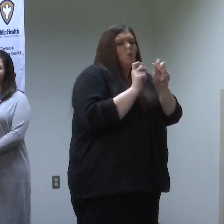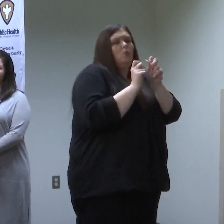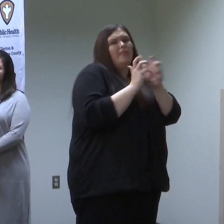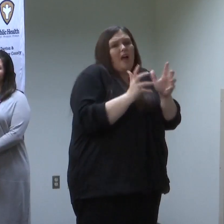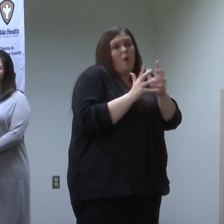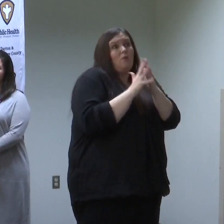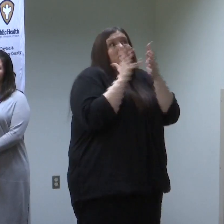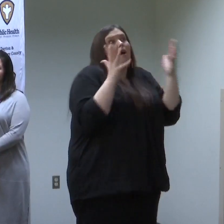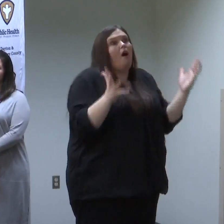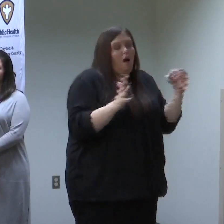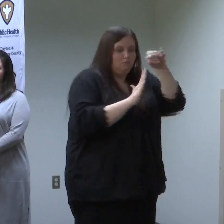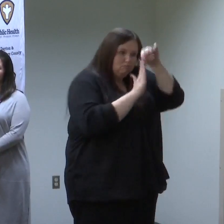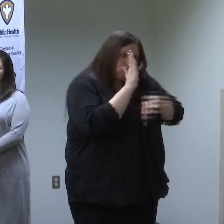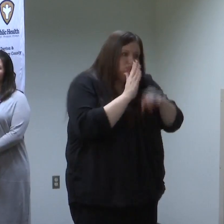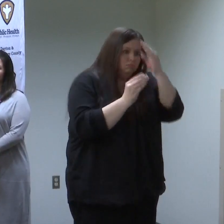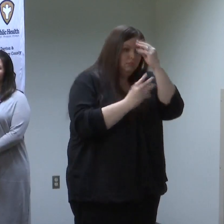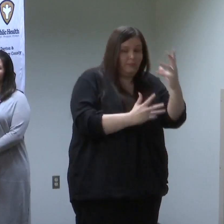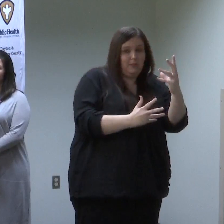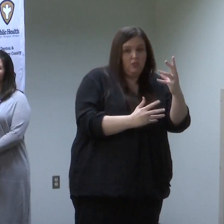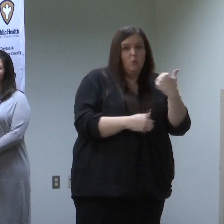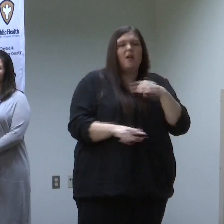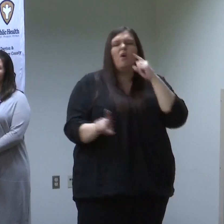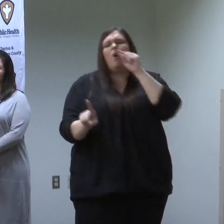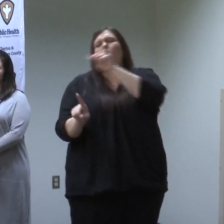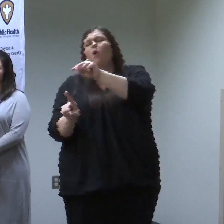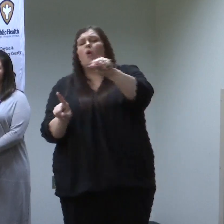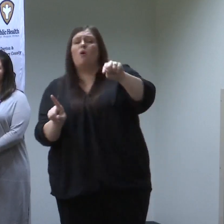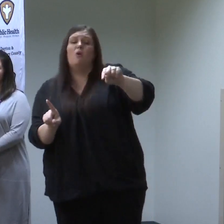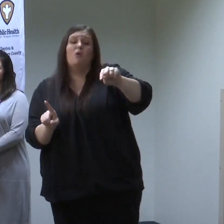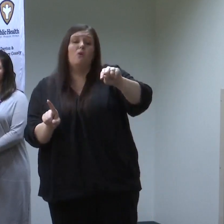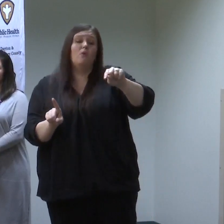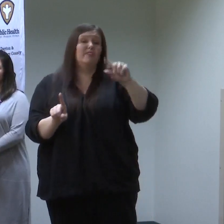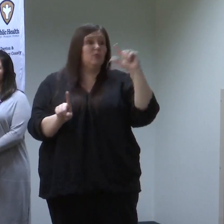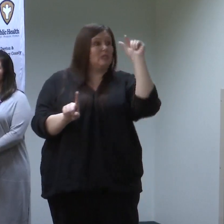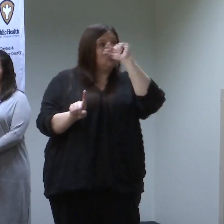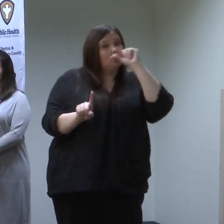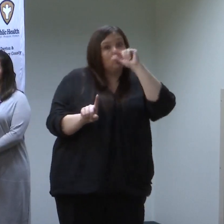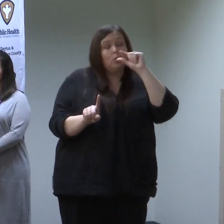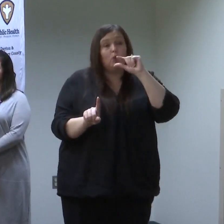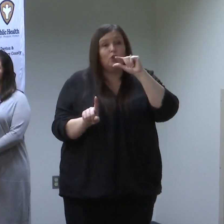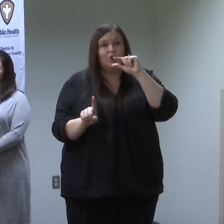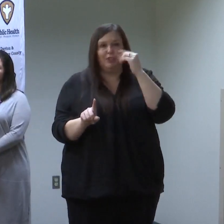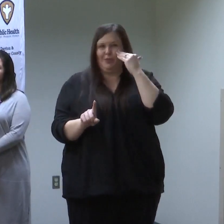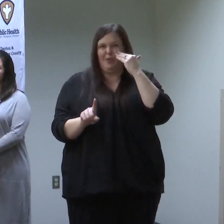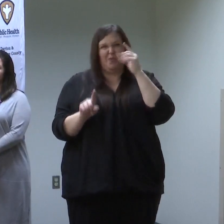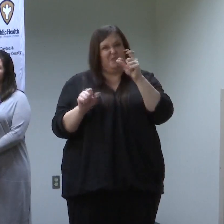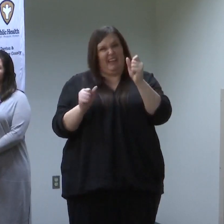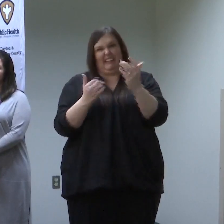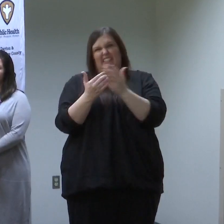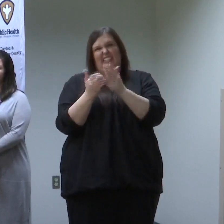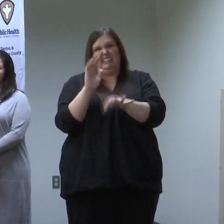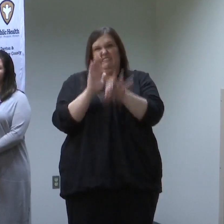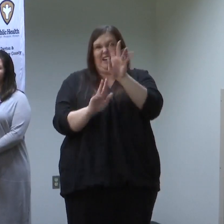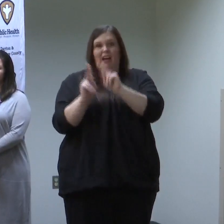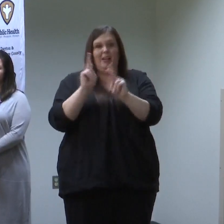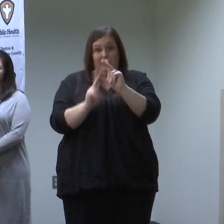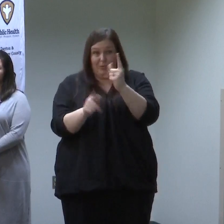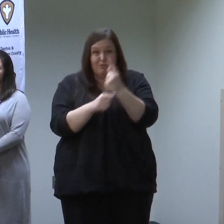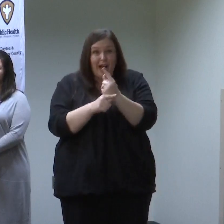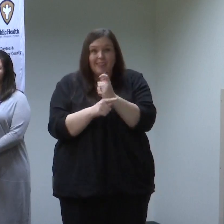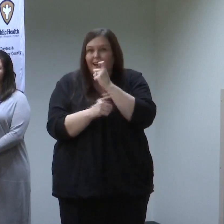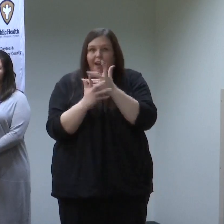all thought about somebody or somebody we used to know or something. You get on Google and you look them up and you can find them, you know, without much